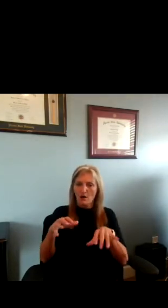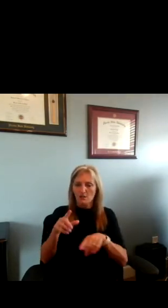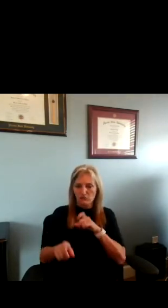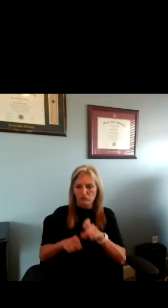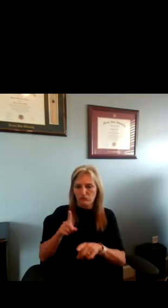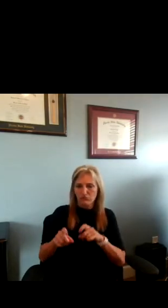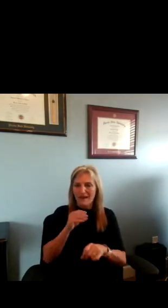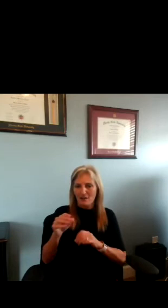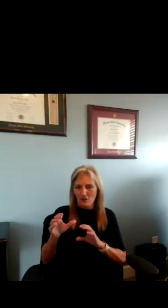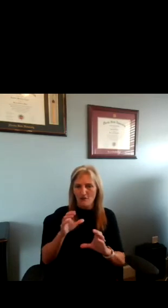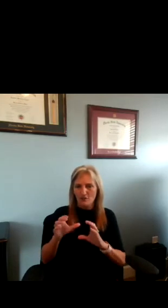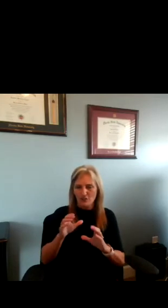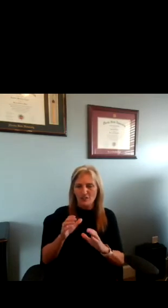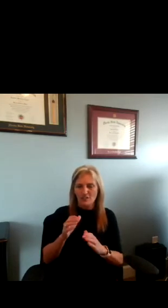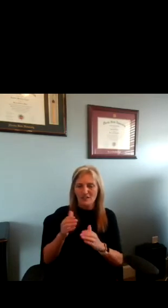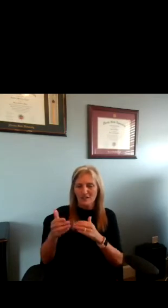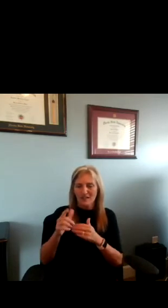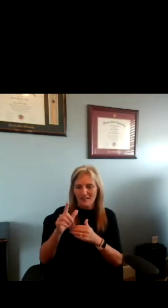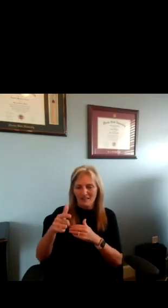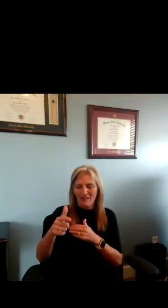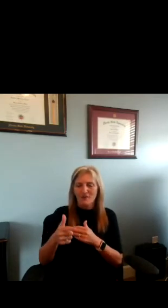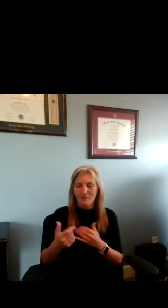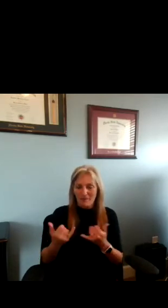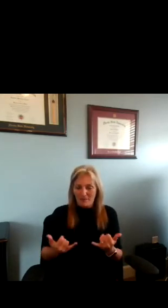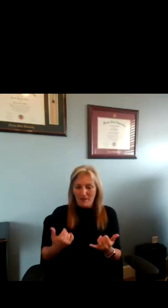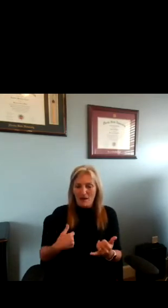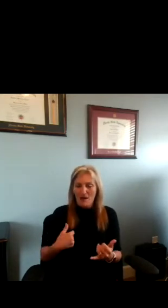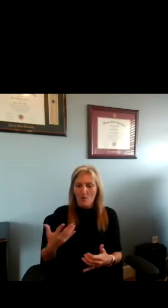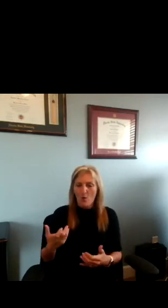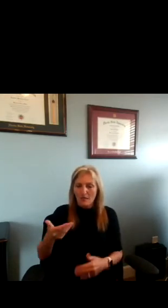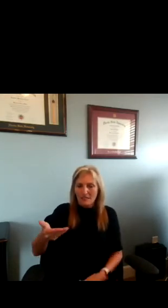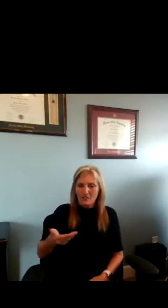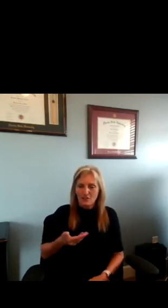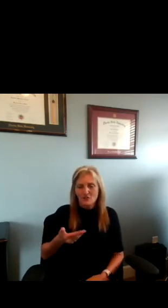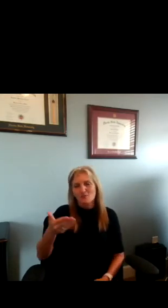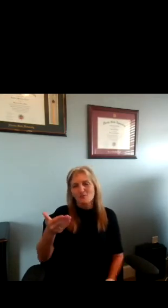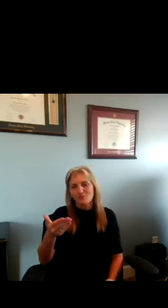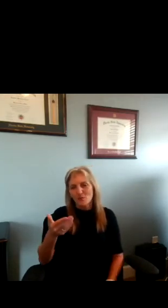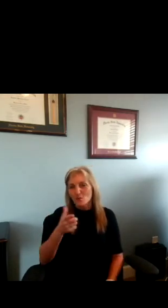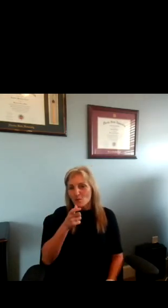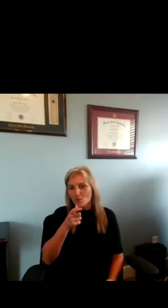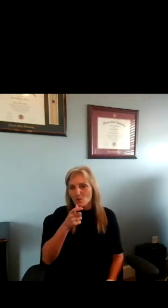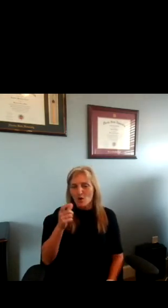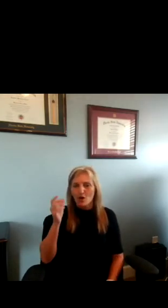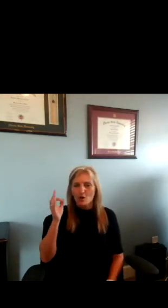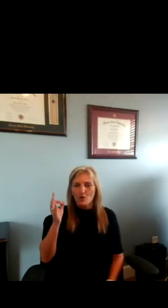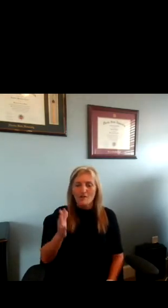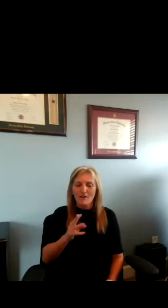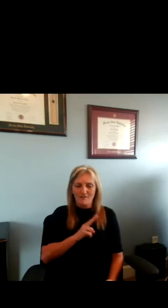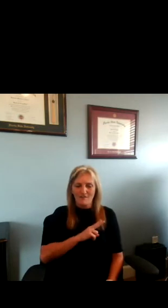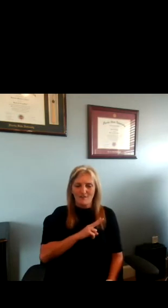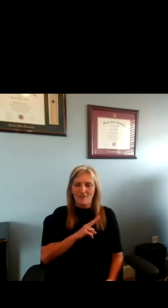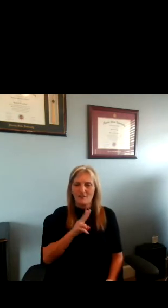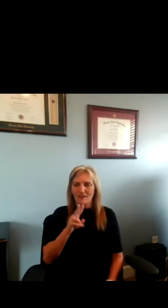conversation. But now I want to introduce and welcome Reverend Vivian Nixon to this gathering. Let's get